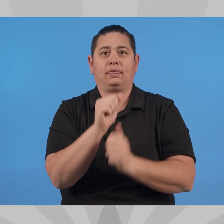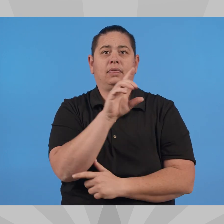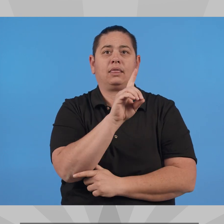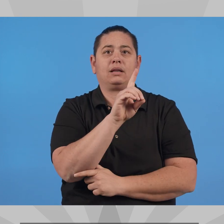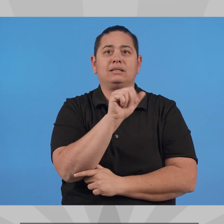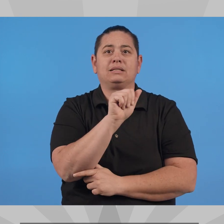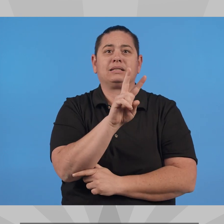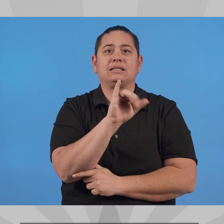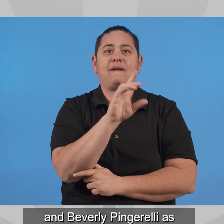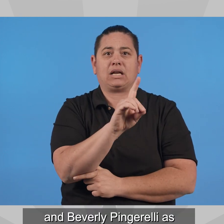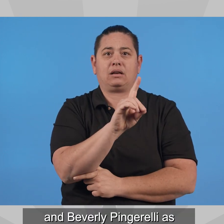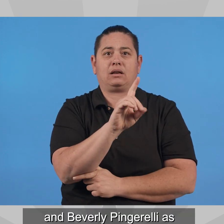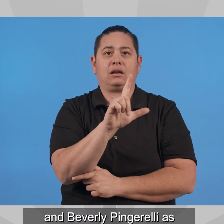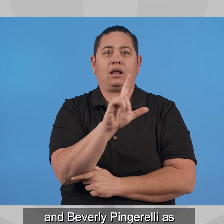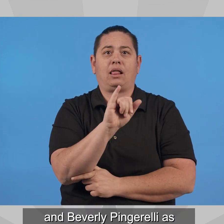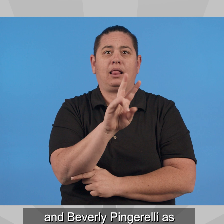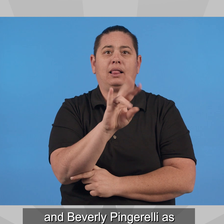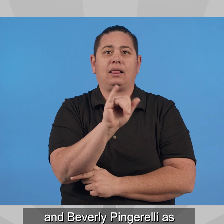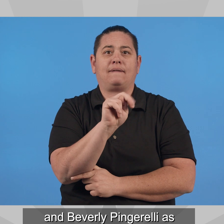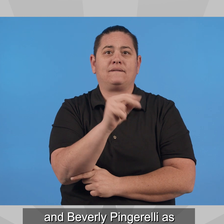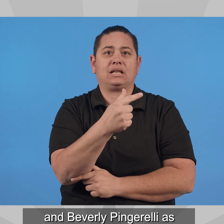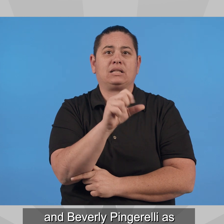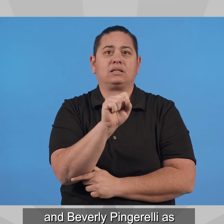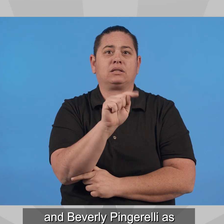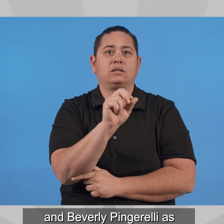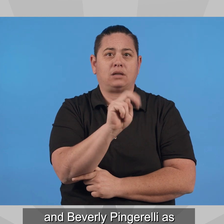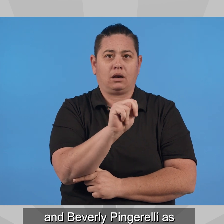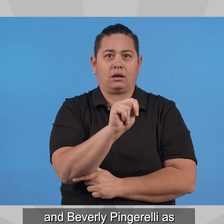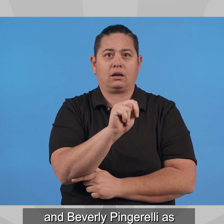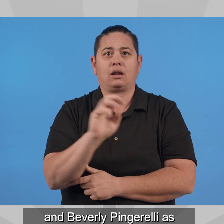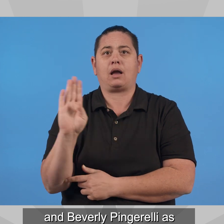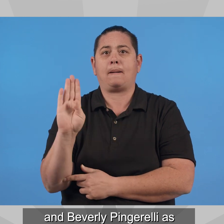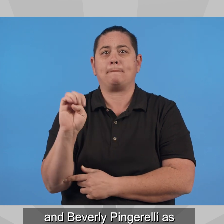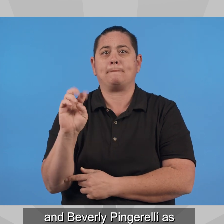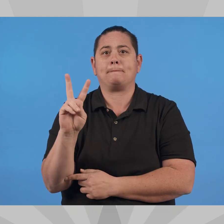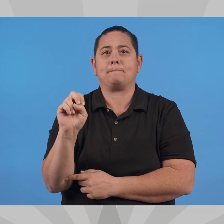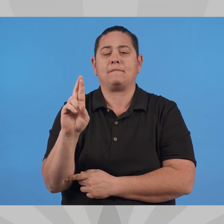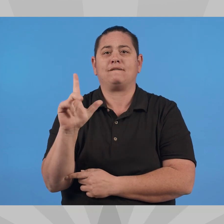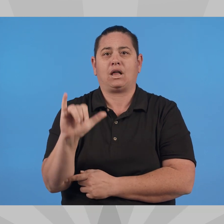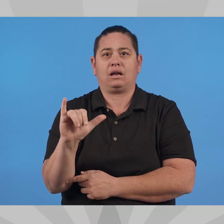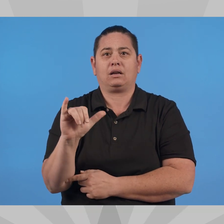I'm running with David Livingston and Beverly Pingerelli as your proven conservative team.